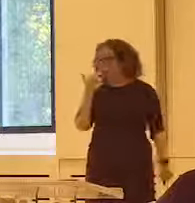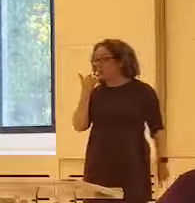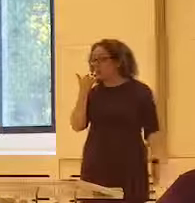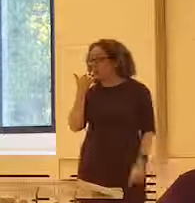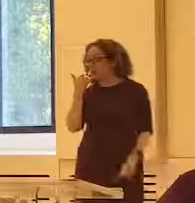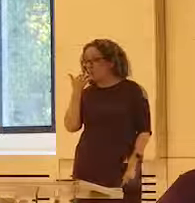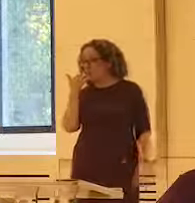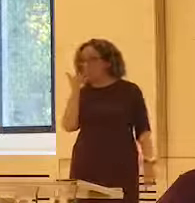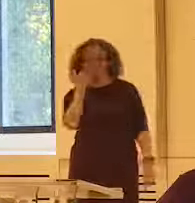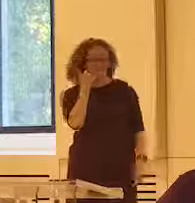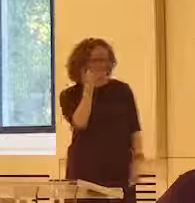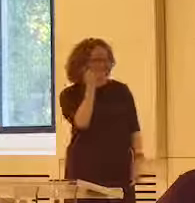it's usually a